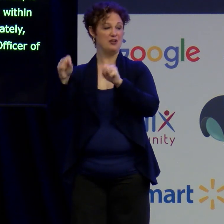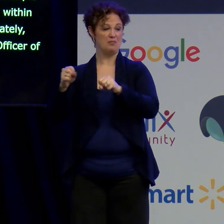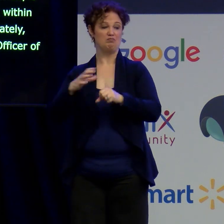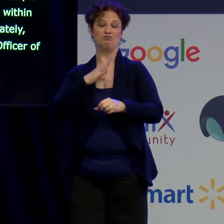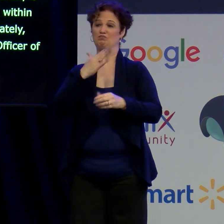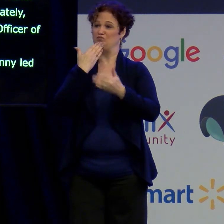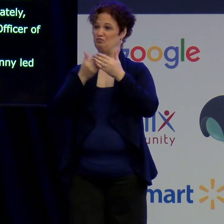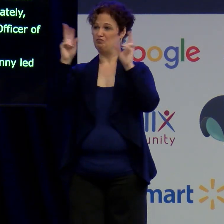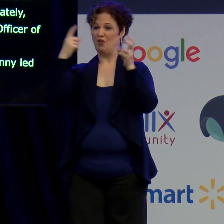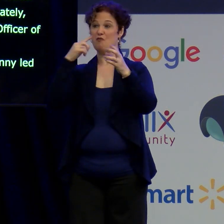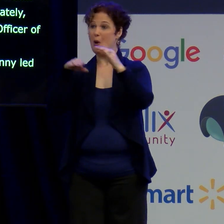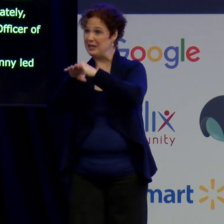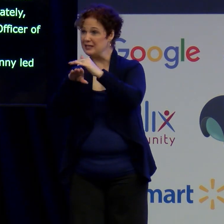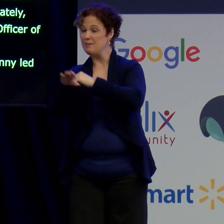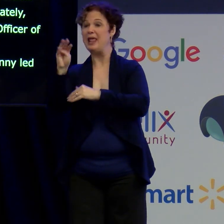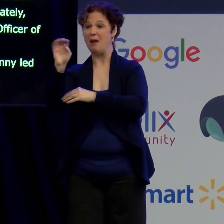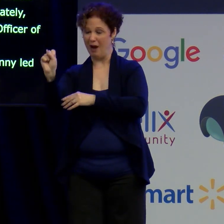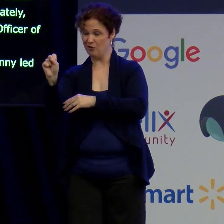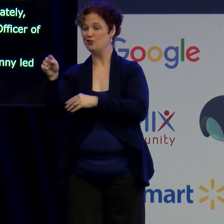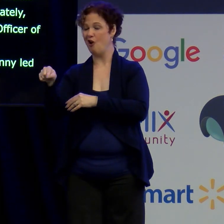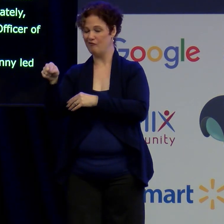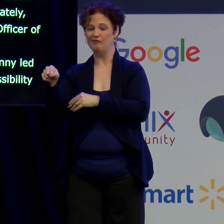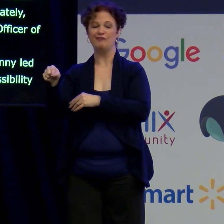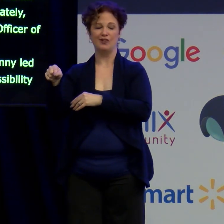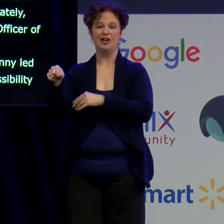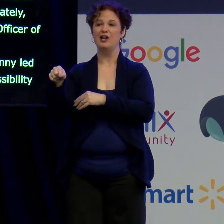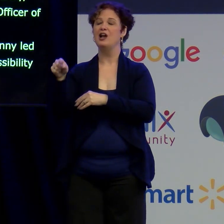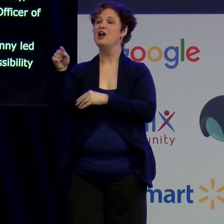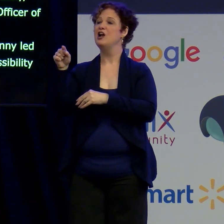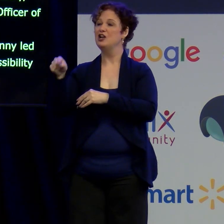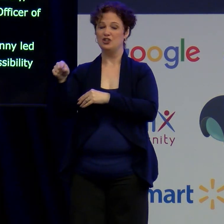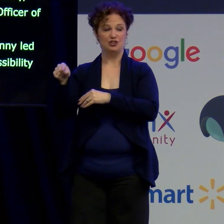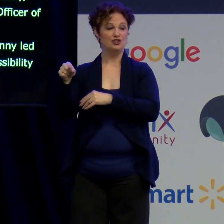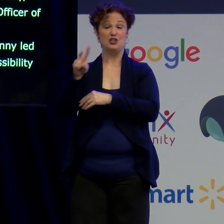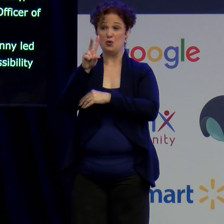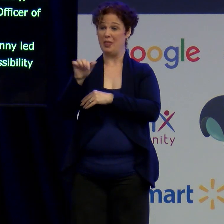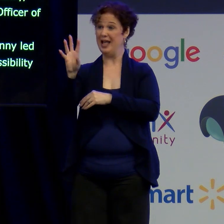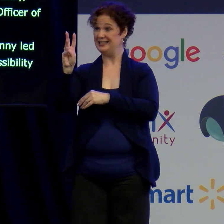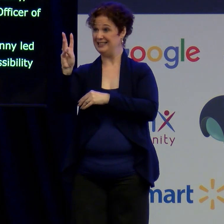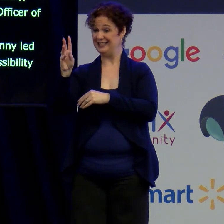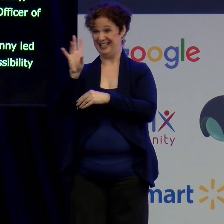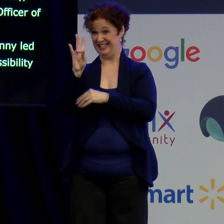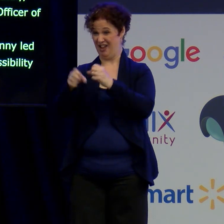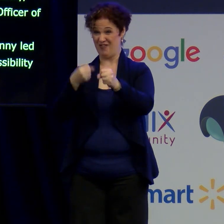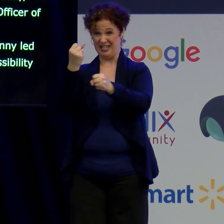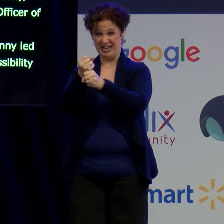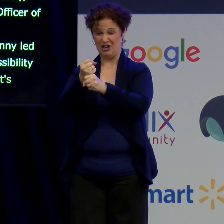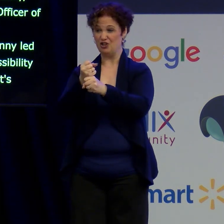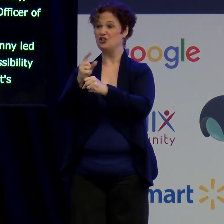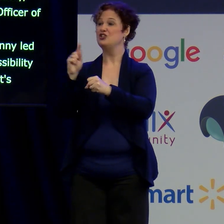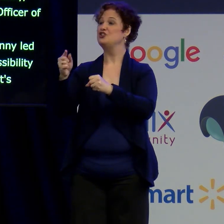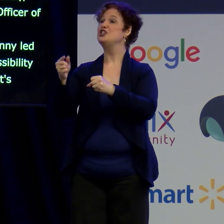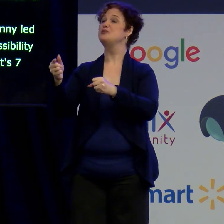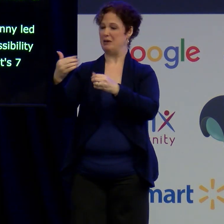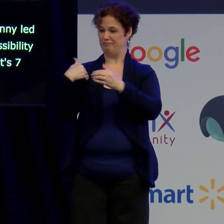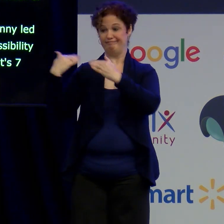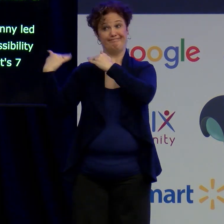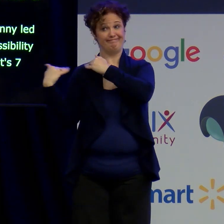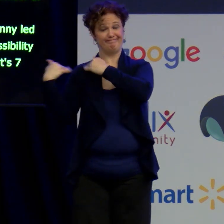to accessibility at Microsoft. Since 2016, that's 7 years, she has been driving